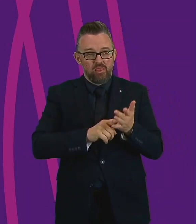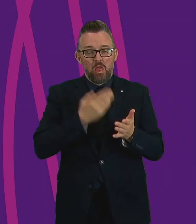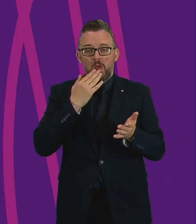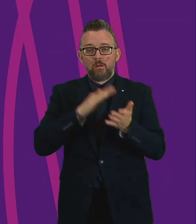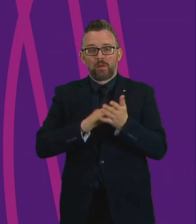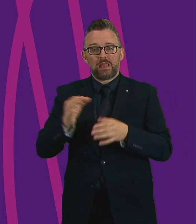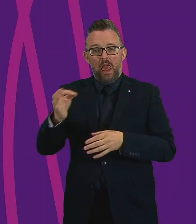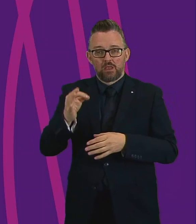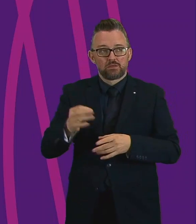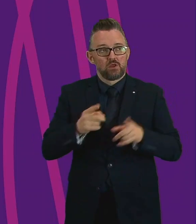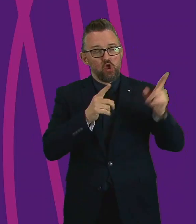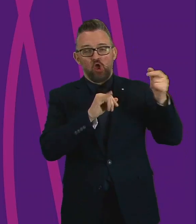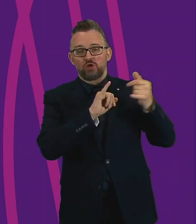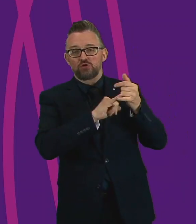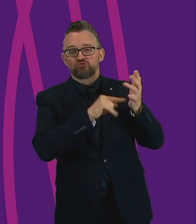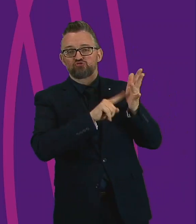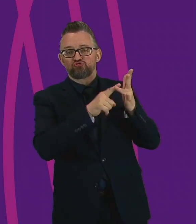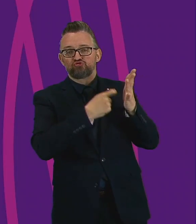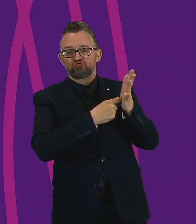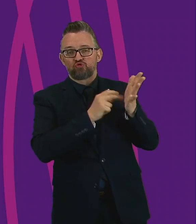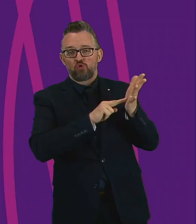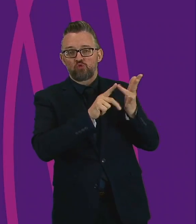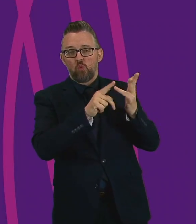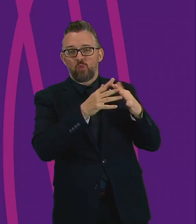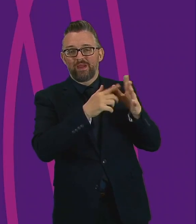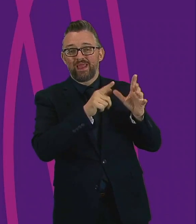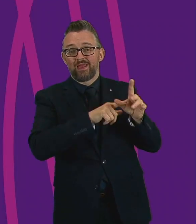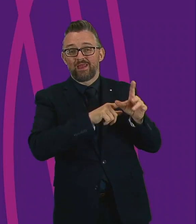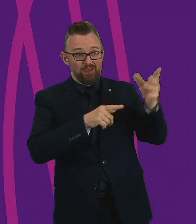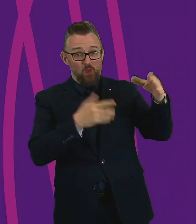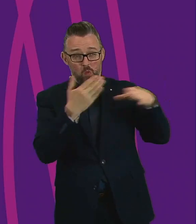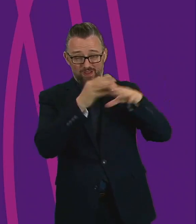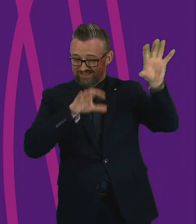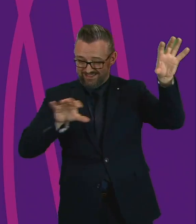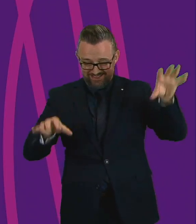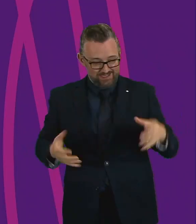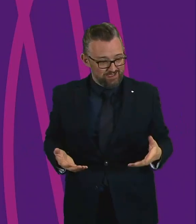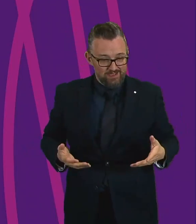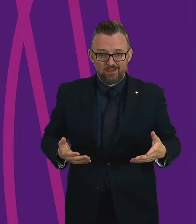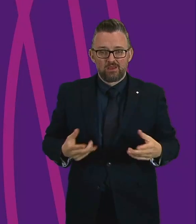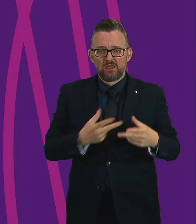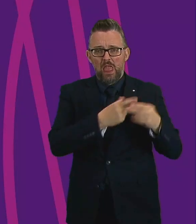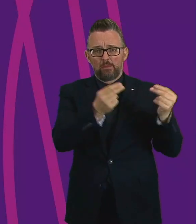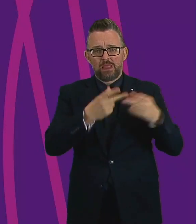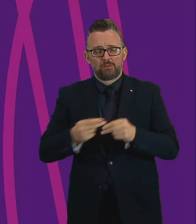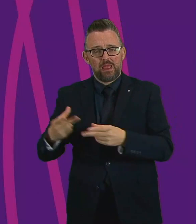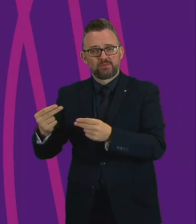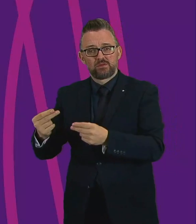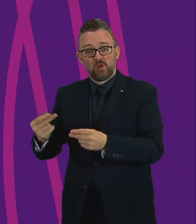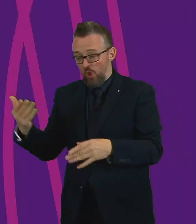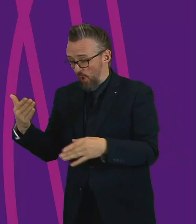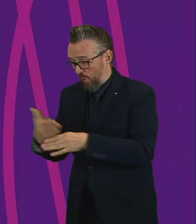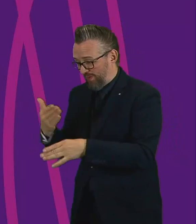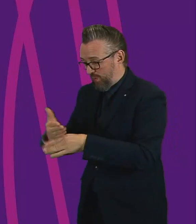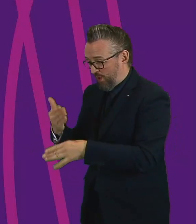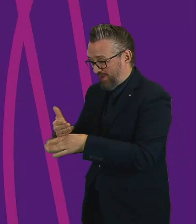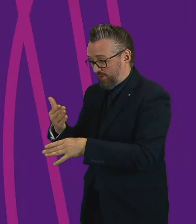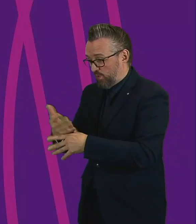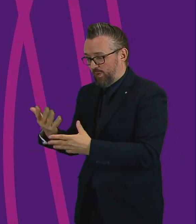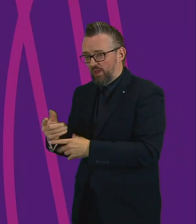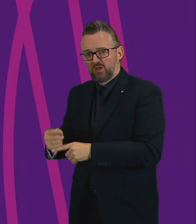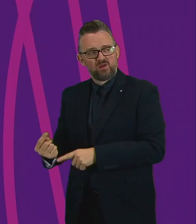and Stornoway lying empty when the work to build the wind farms around the coast of Scotland is going everywhere